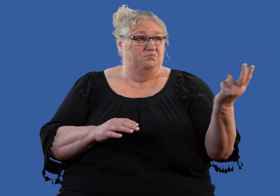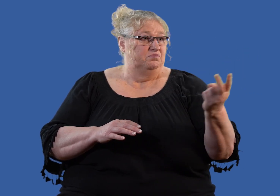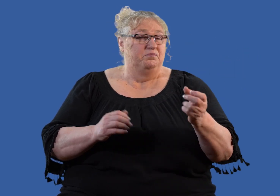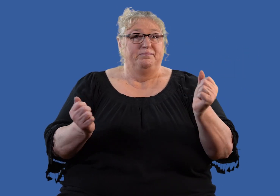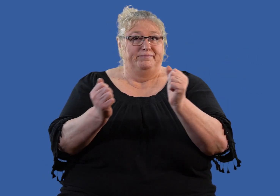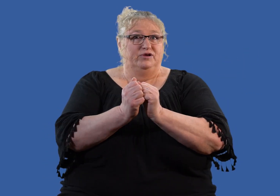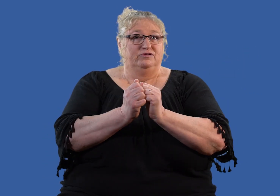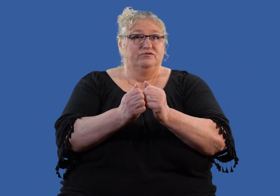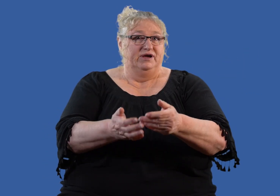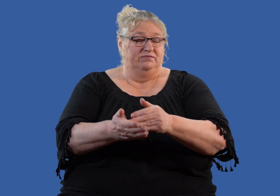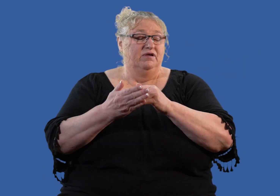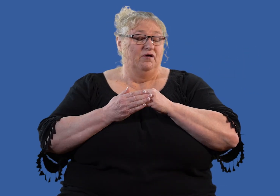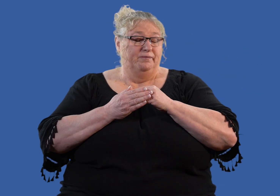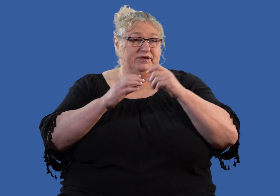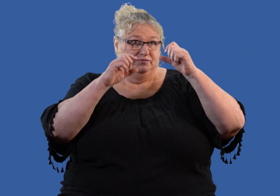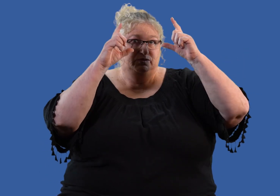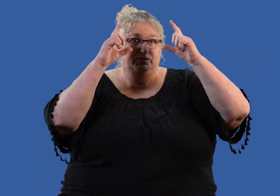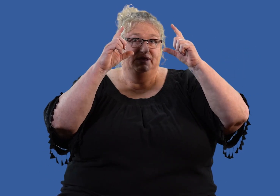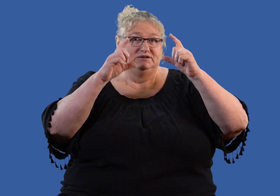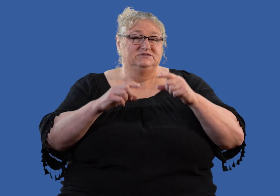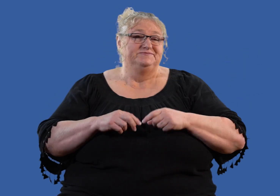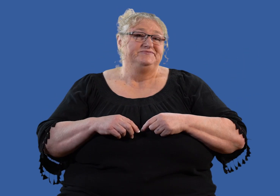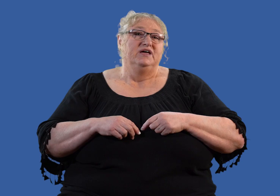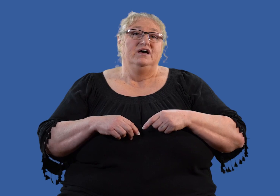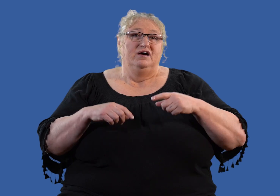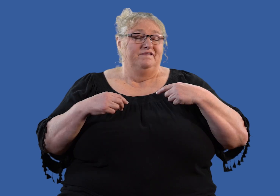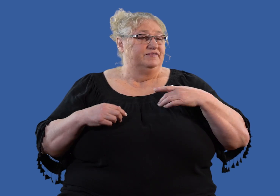who have agreed to help me raise awareness around this sensitive topic.